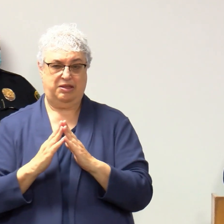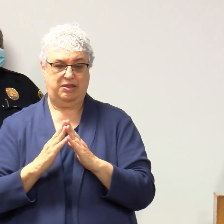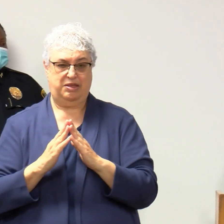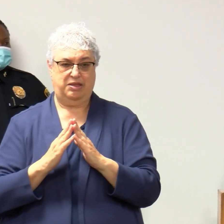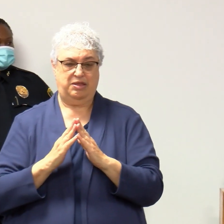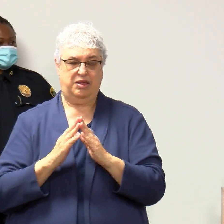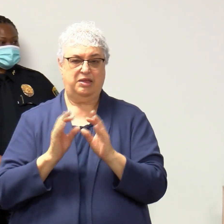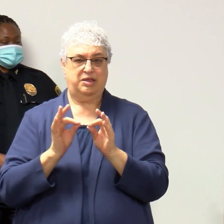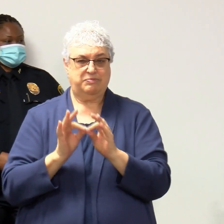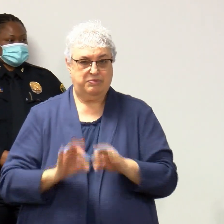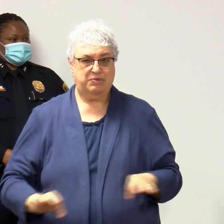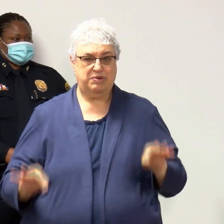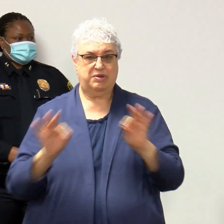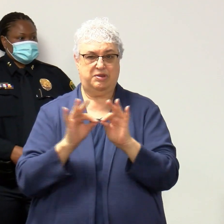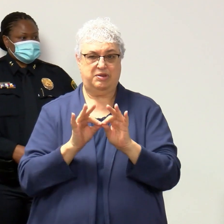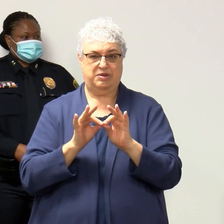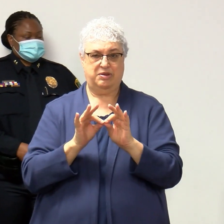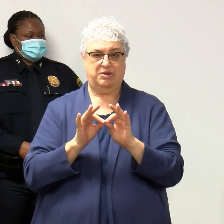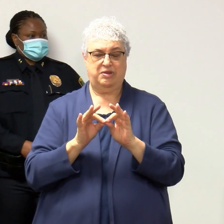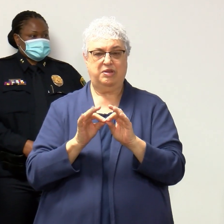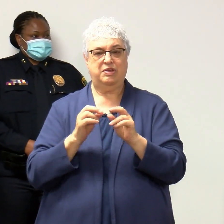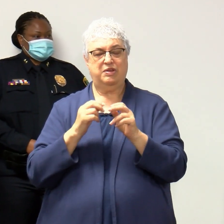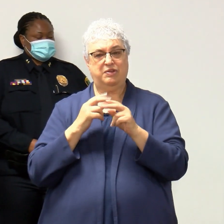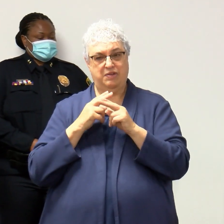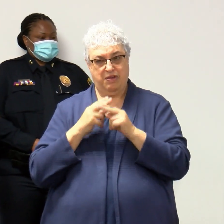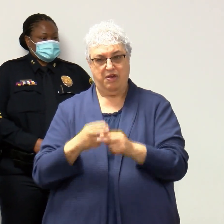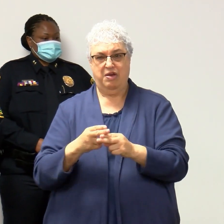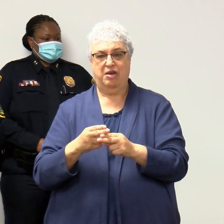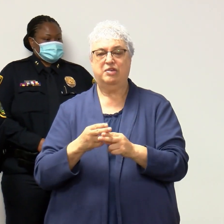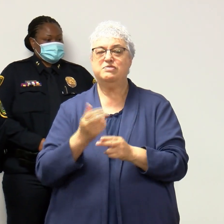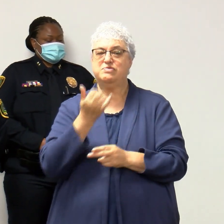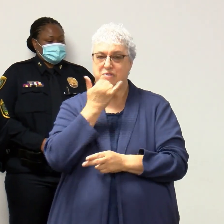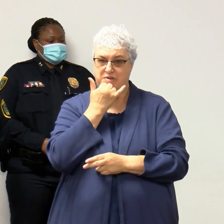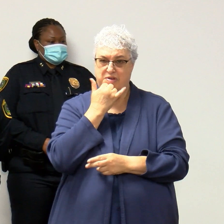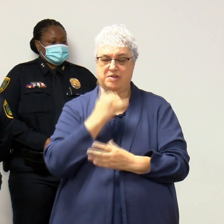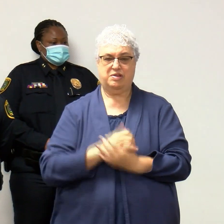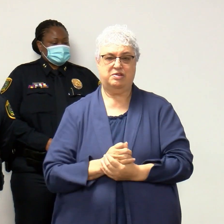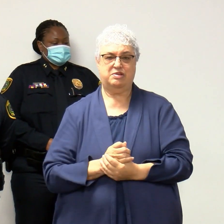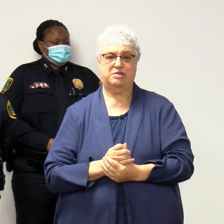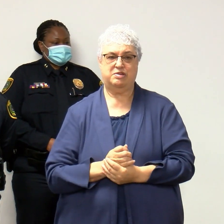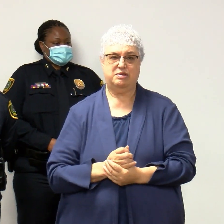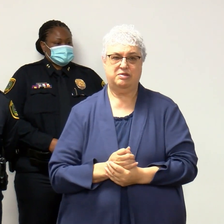it is important for us to call a ball and a strike.